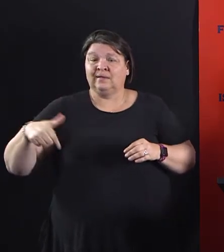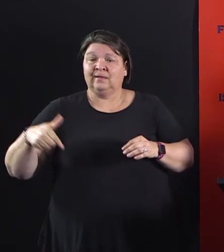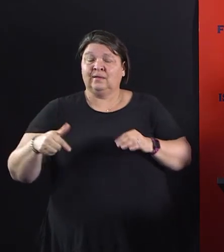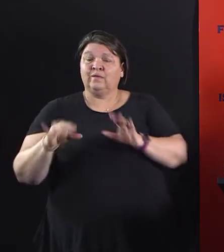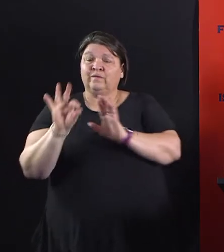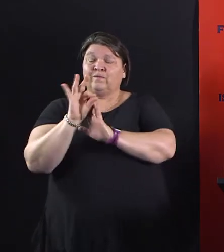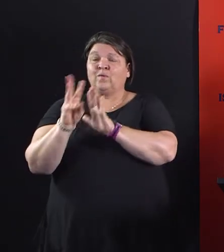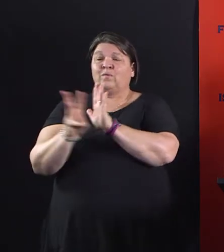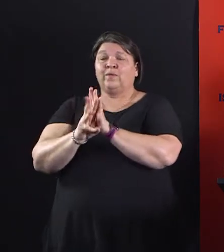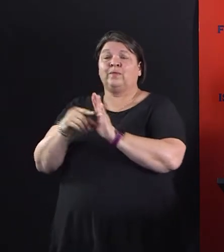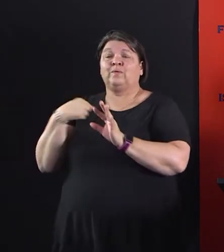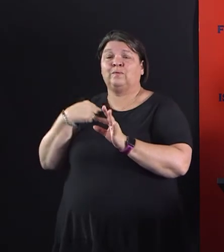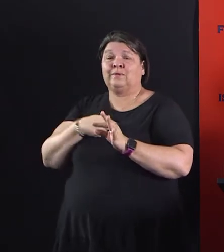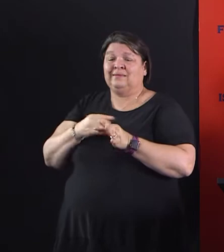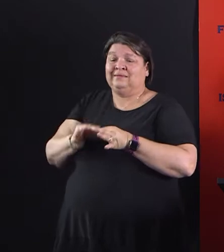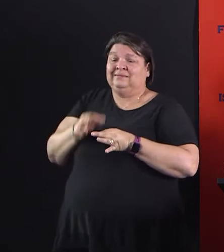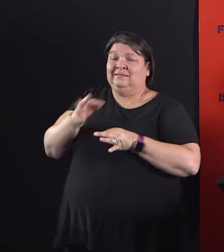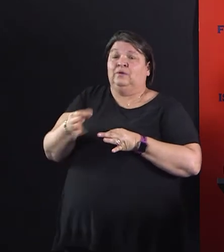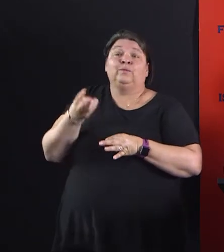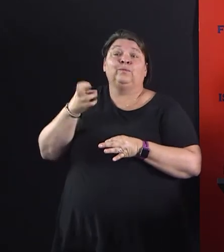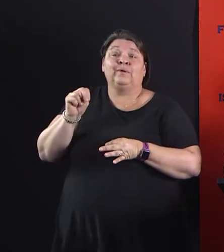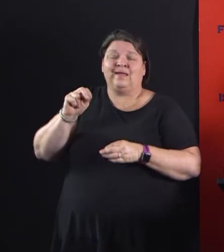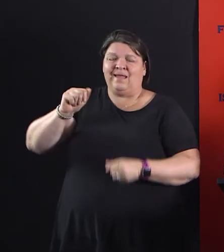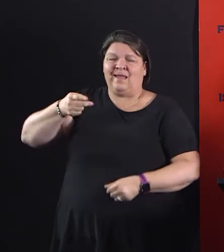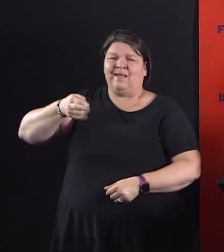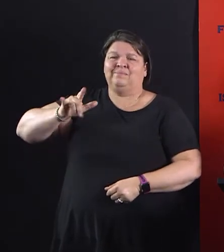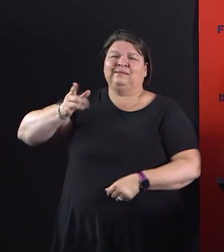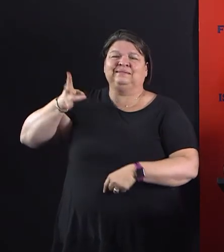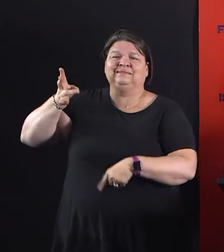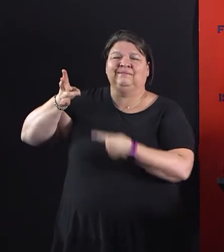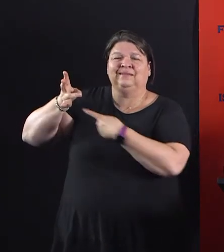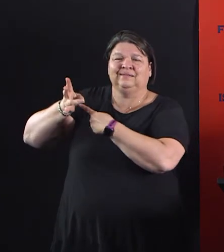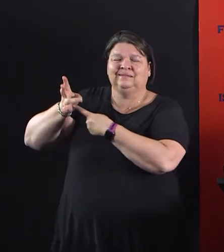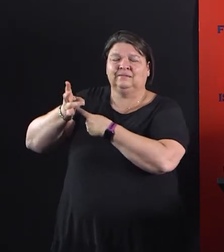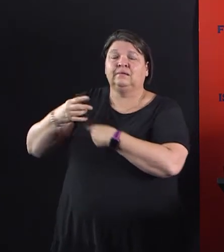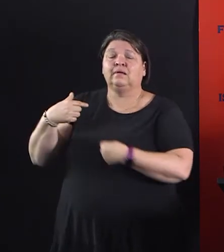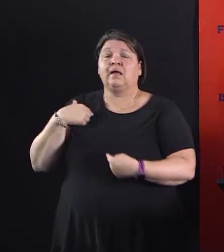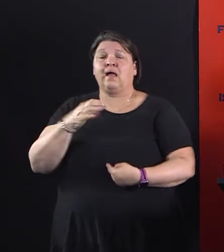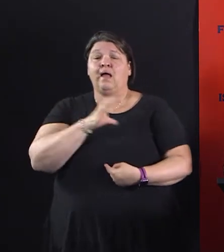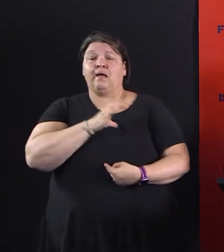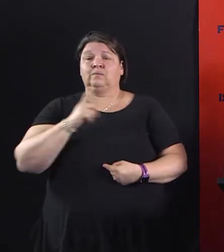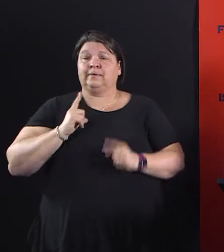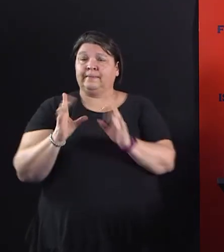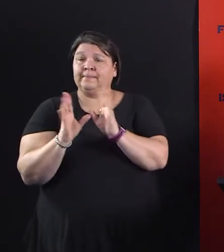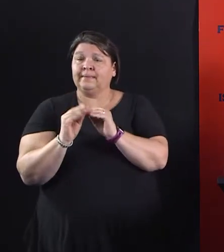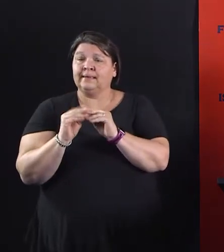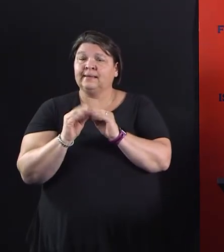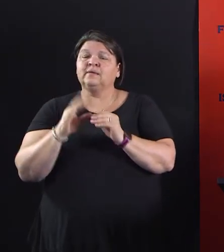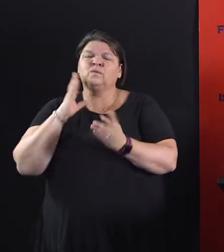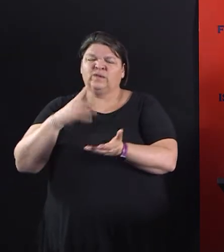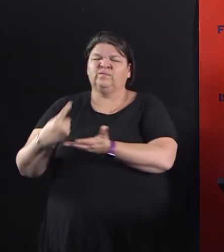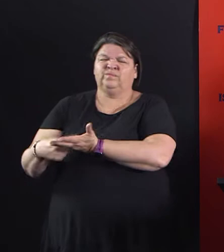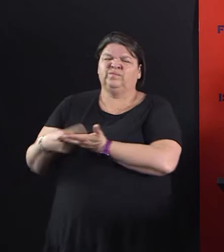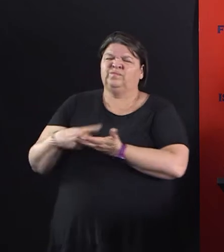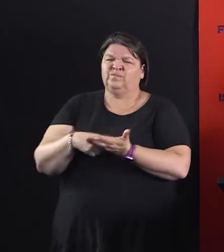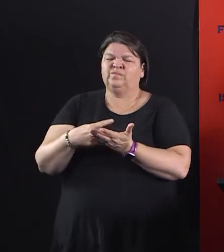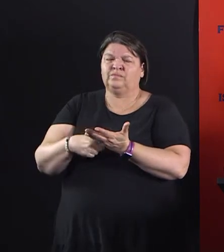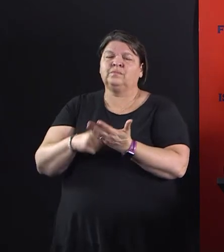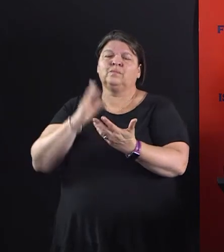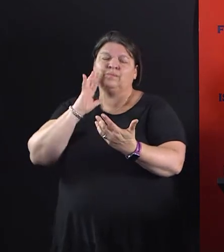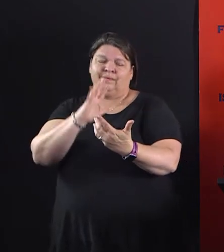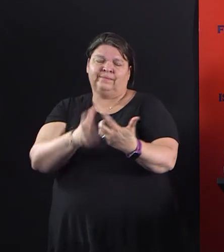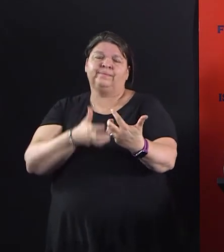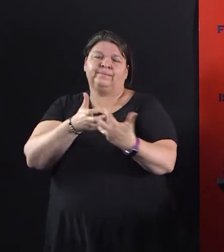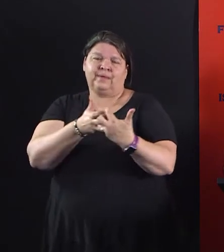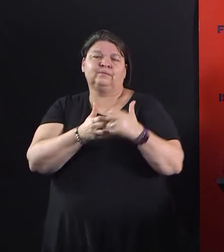meeting, we will be extending ours to comply with the April 30th that both the governor and the president have issued. And I